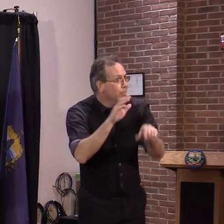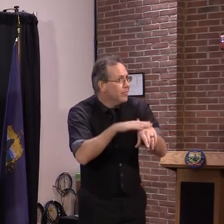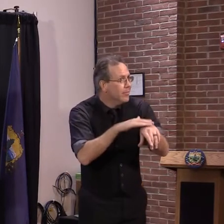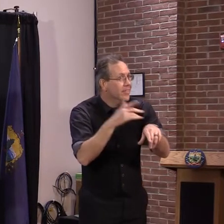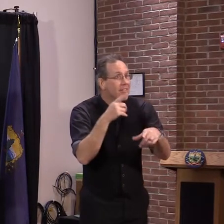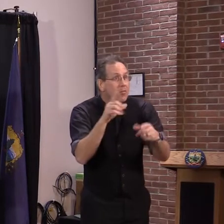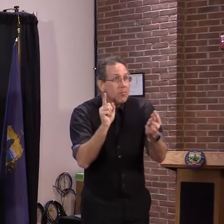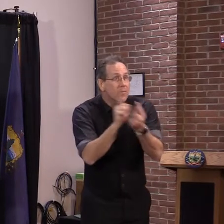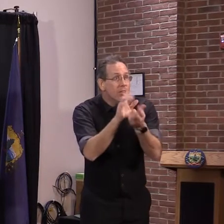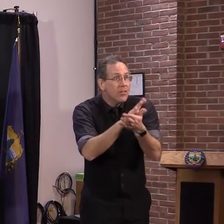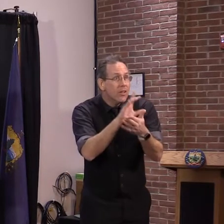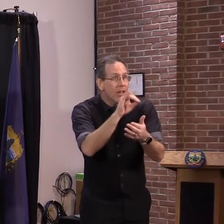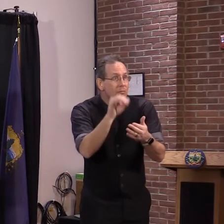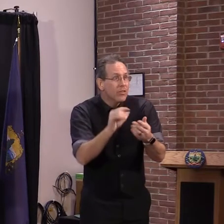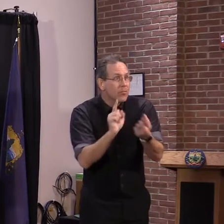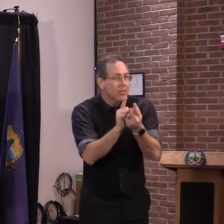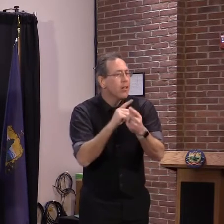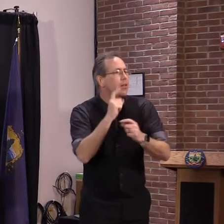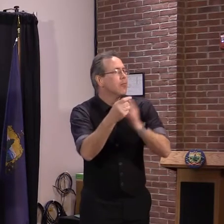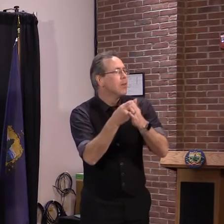relieved of the mask mandate.